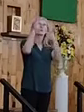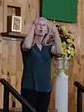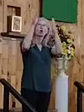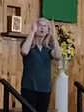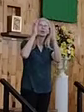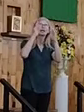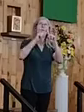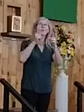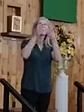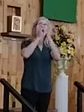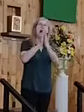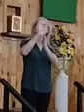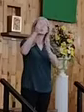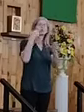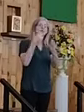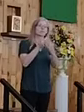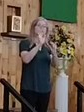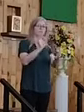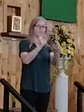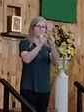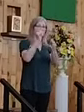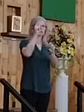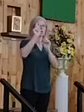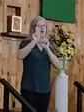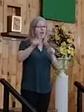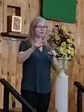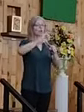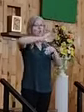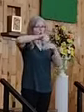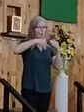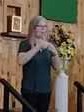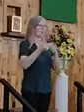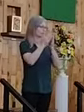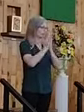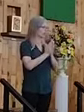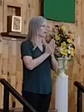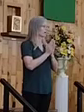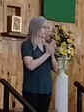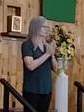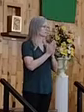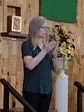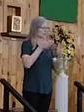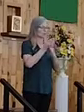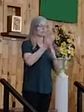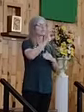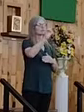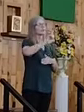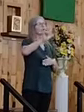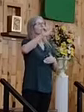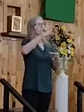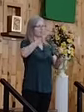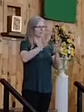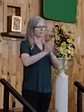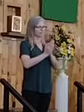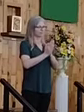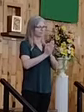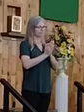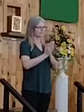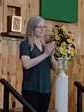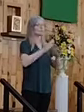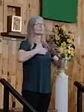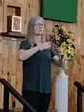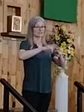but we ask in your goodness and perfection that you answer all our prayers, for we've made them through Christ our Lord. Amen. Amen. Can